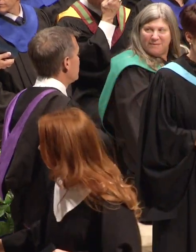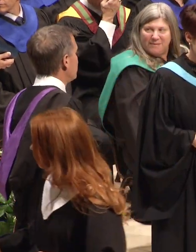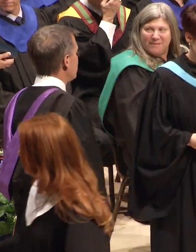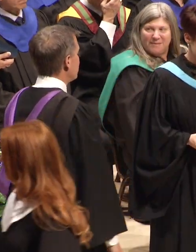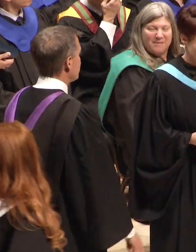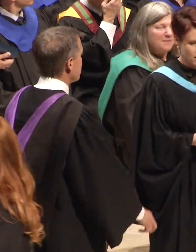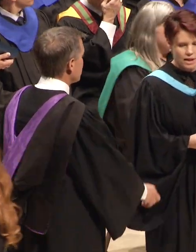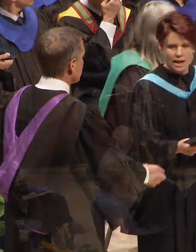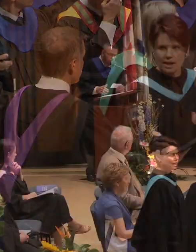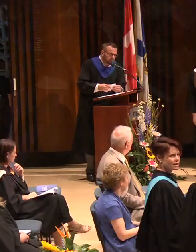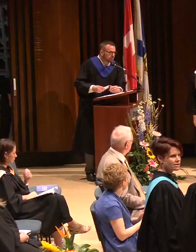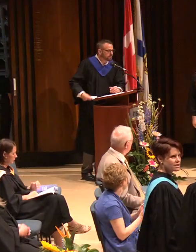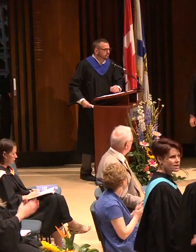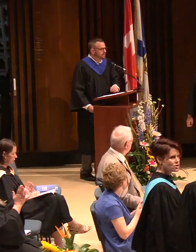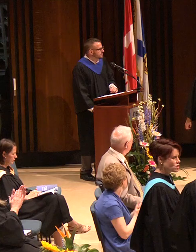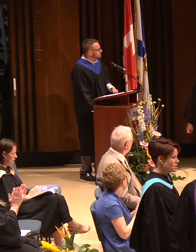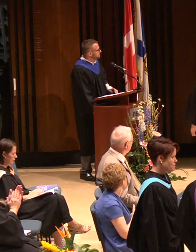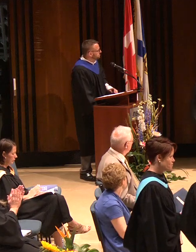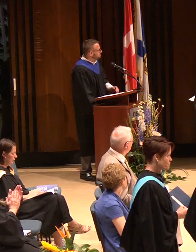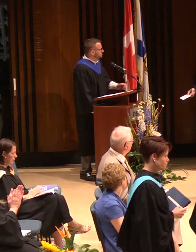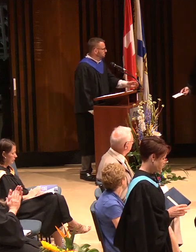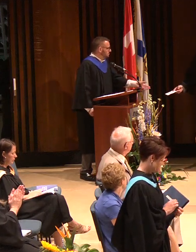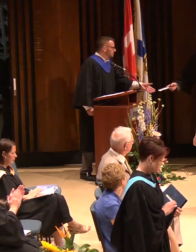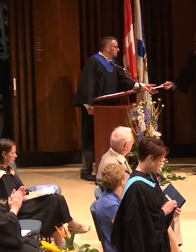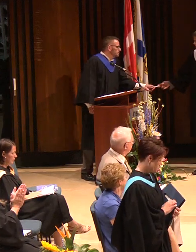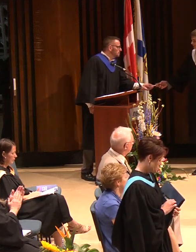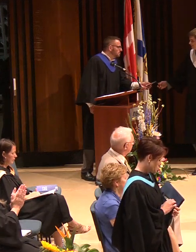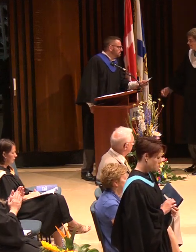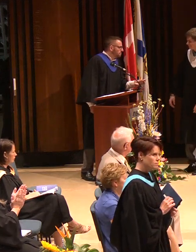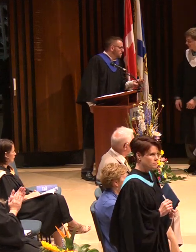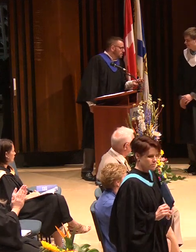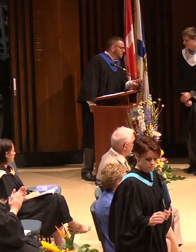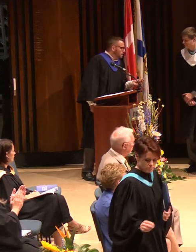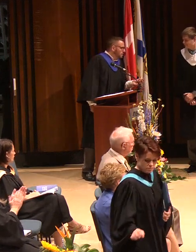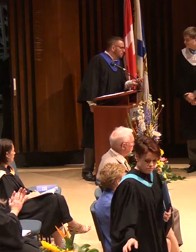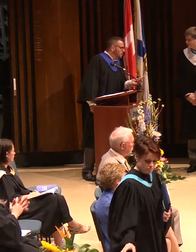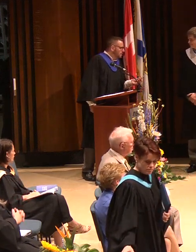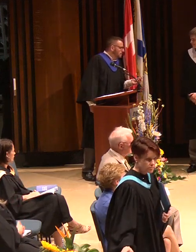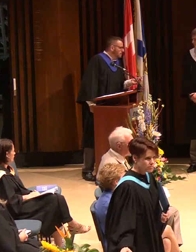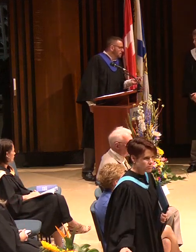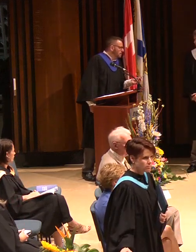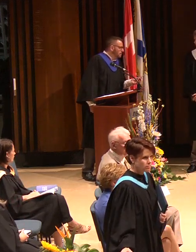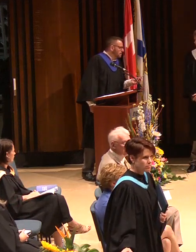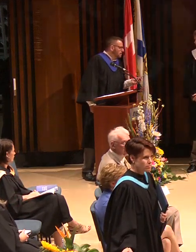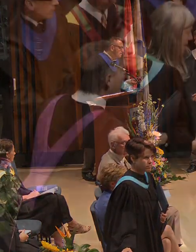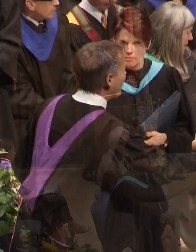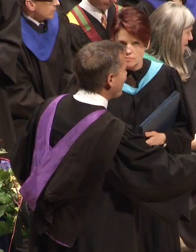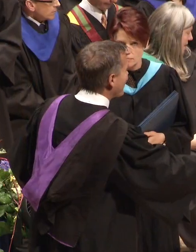Alexandra Garden.